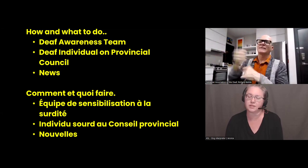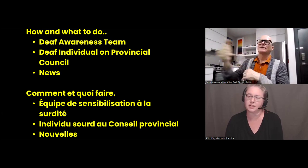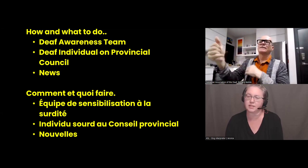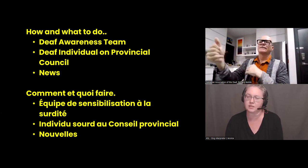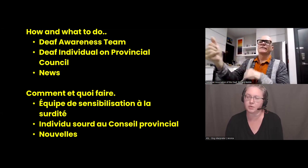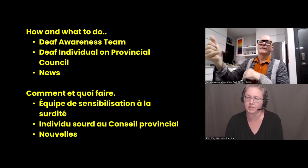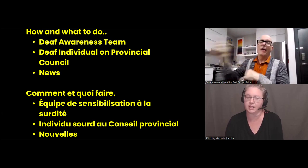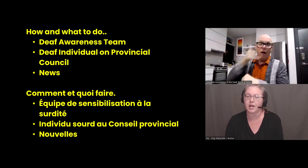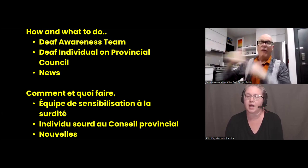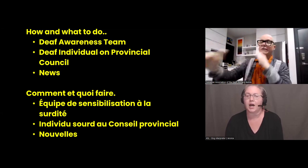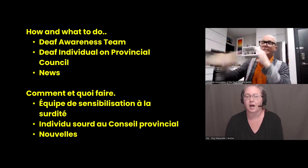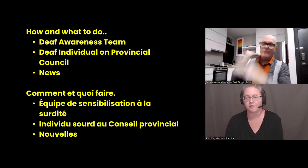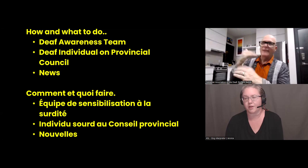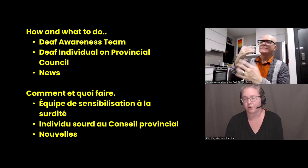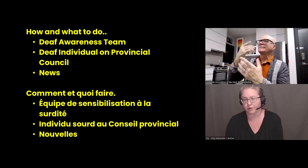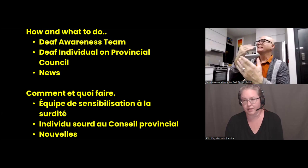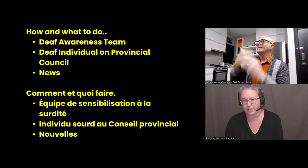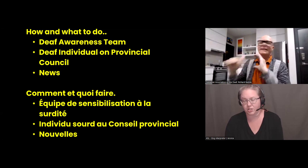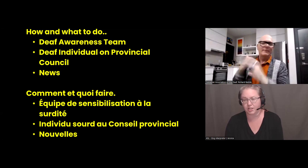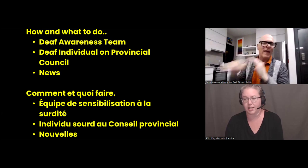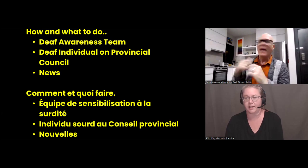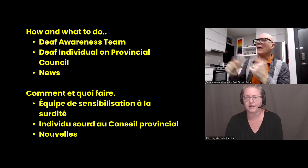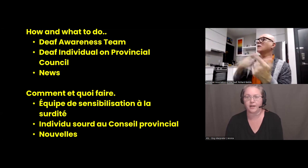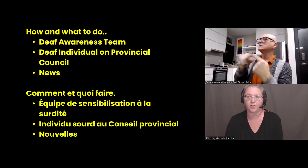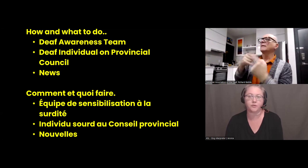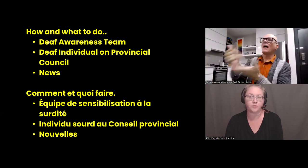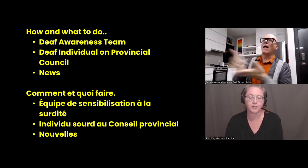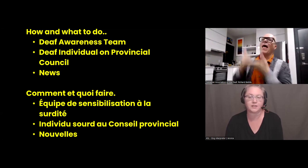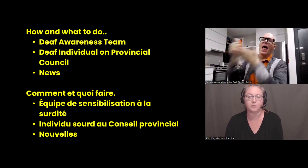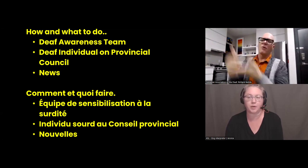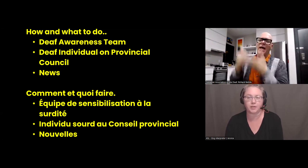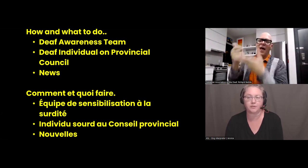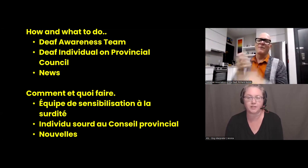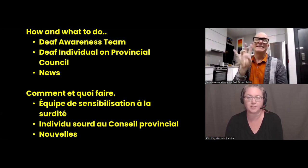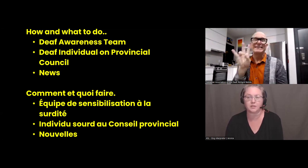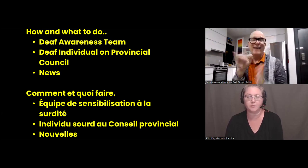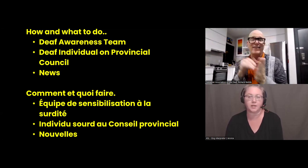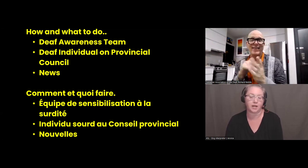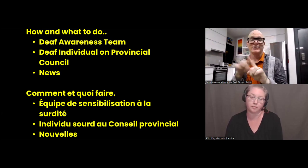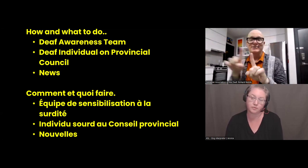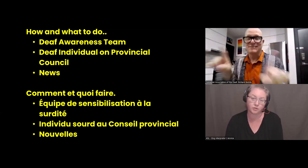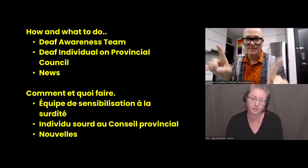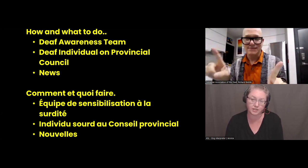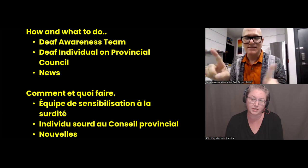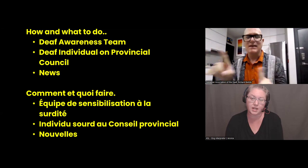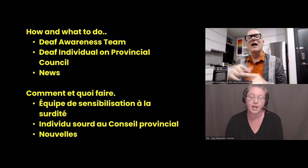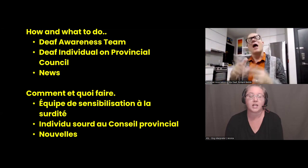the accessibility of their organization and their front-facing, public-facing services. So